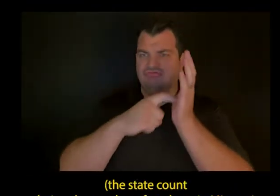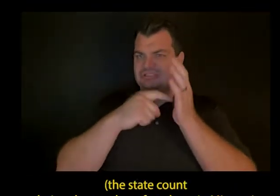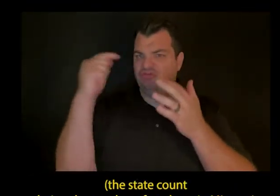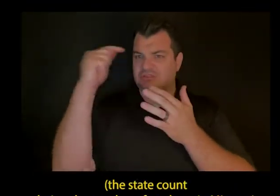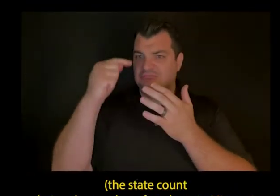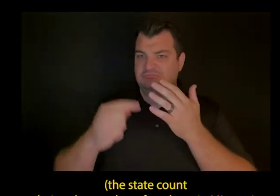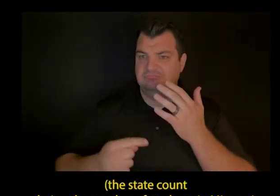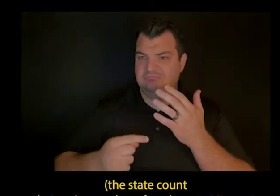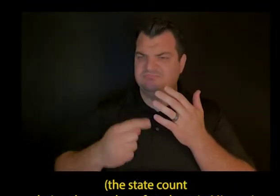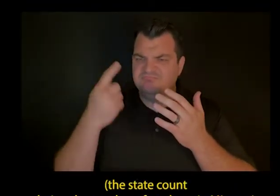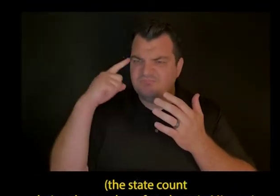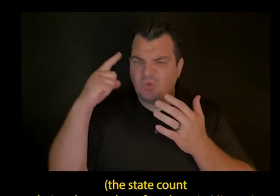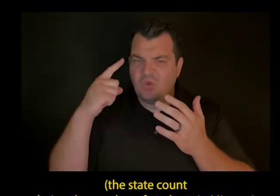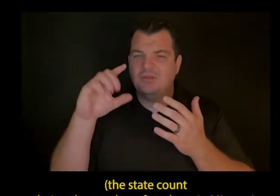entities.